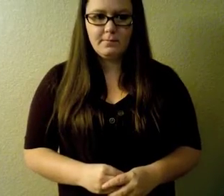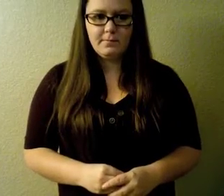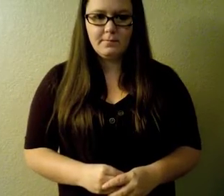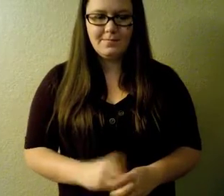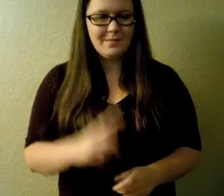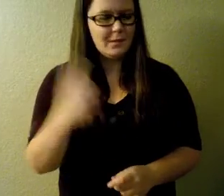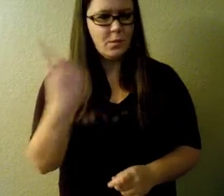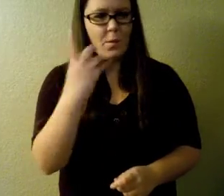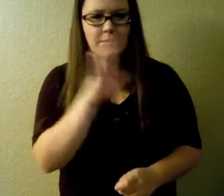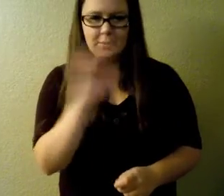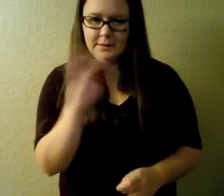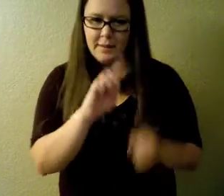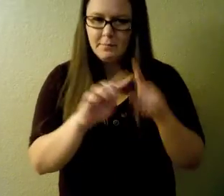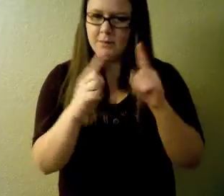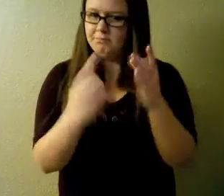25% of